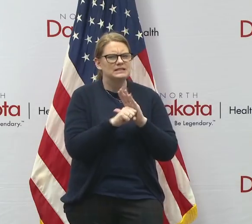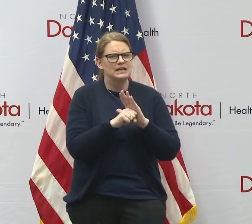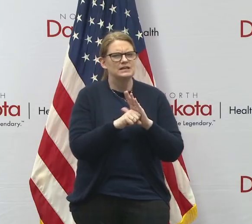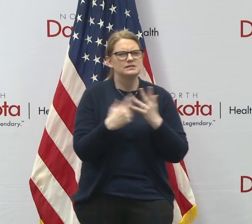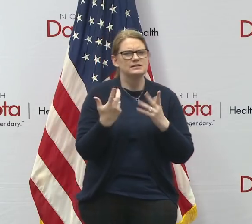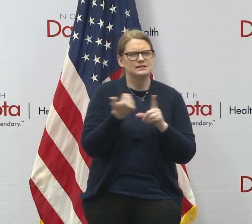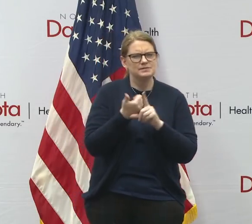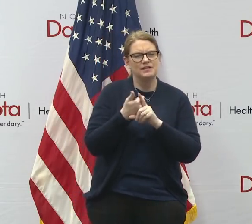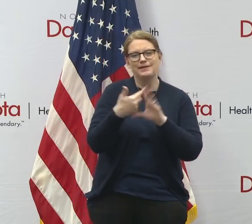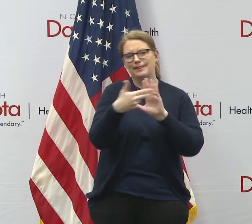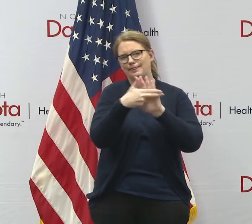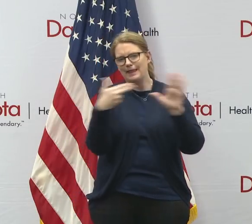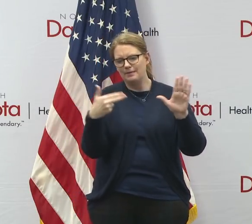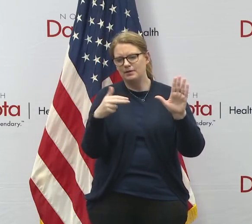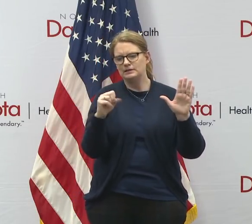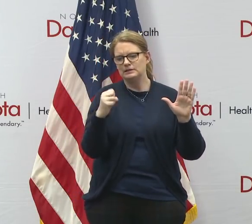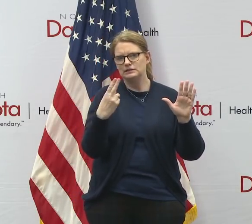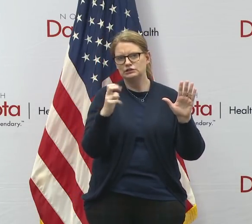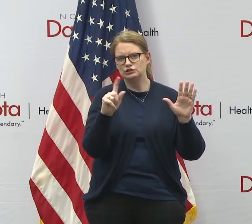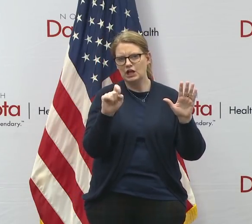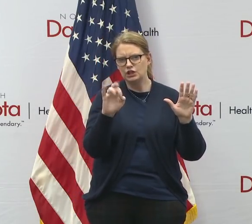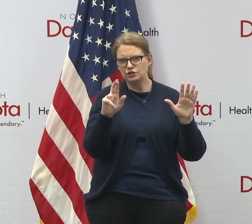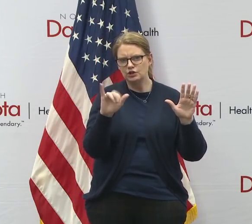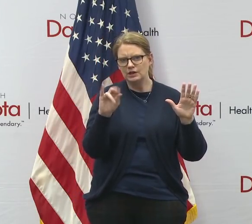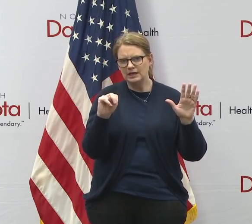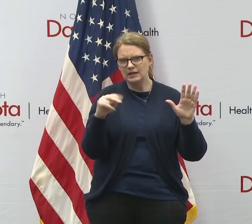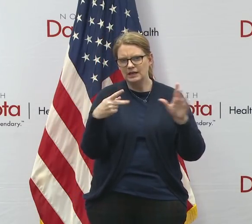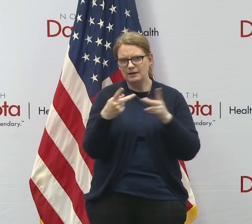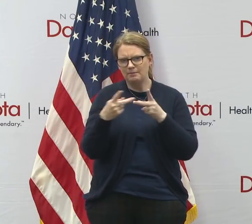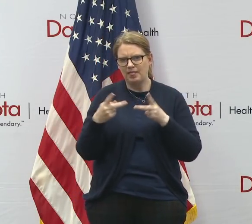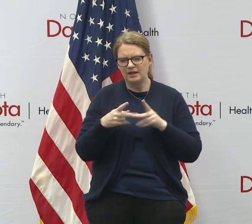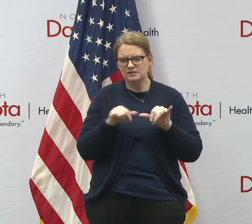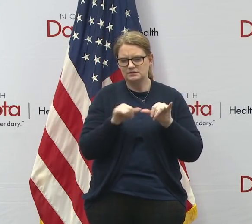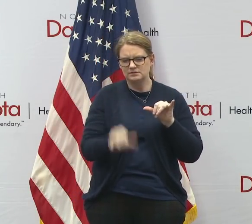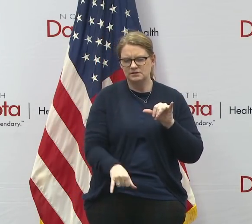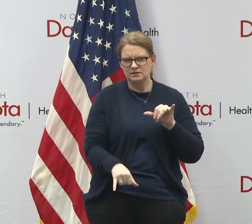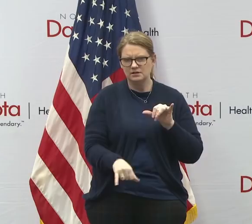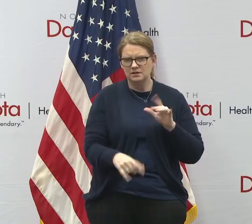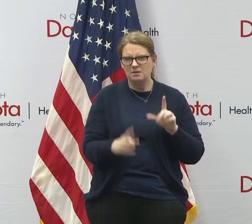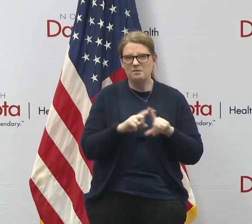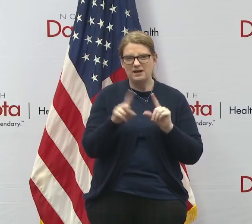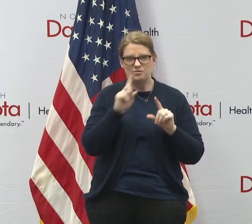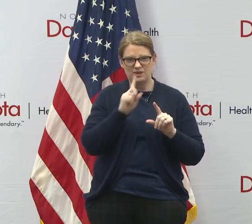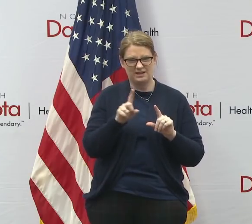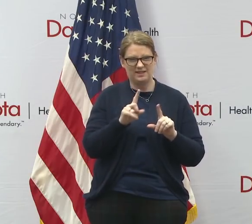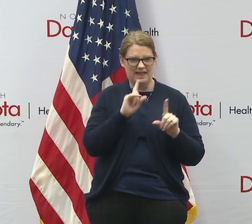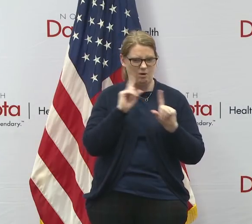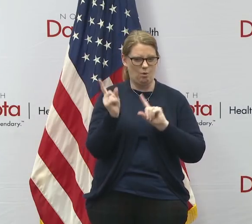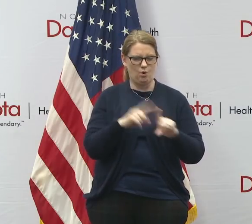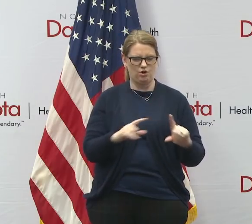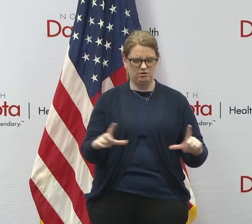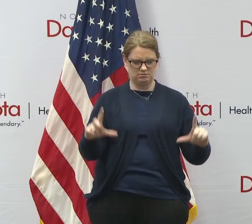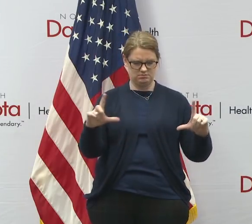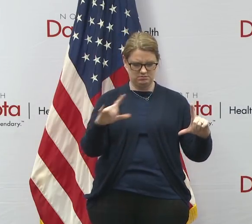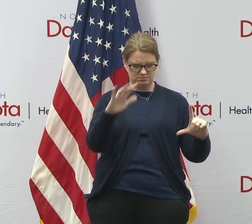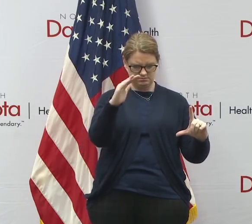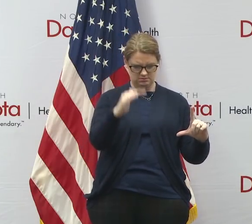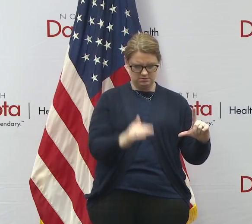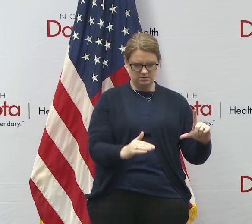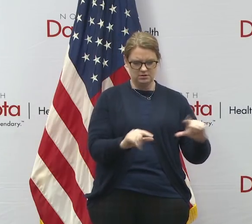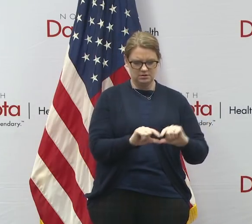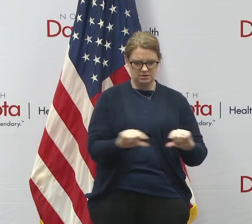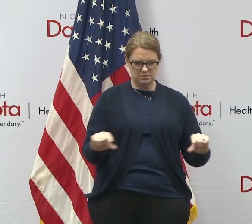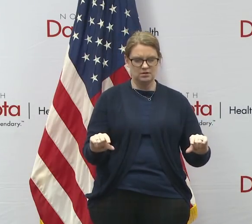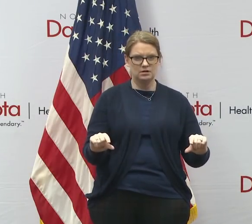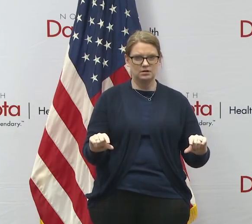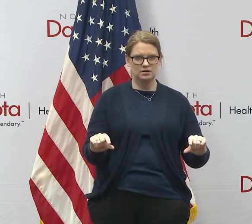labeled shelter in place. Those shelter in place orders, if you look underneath them, in many cases do not carry the force